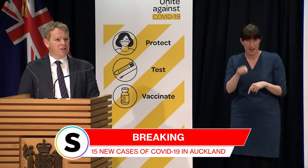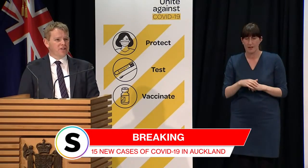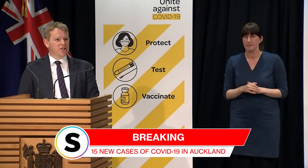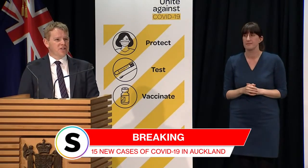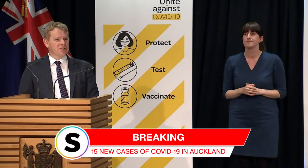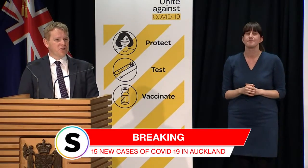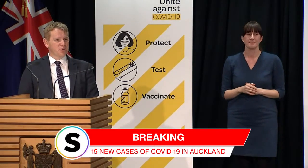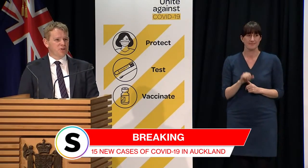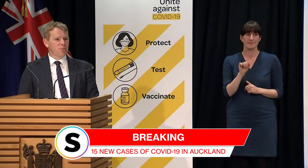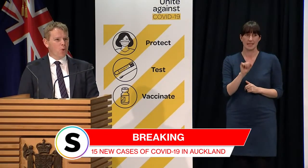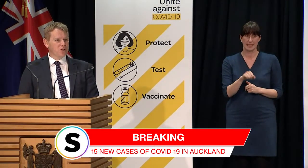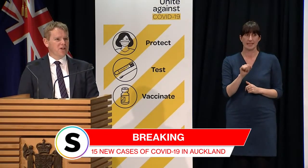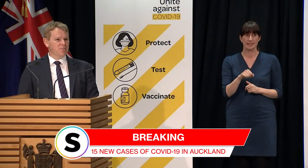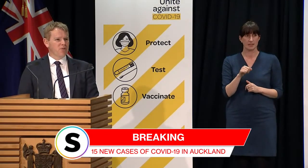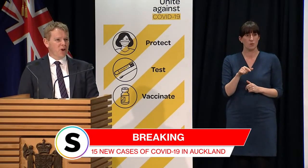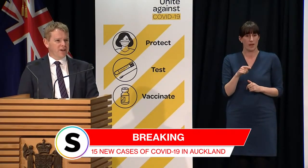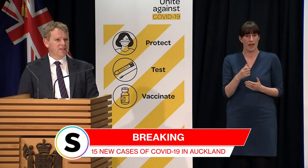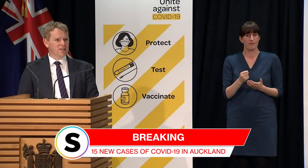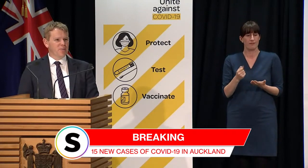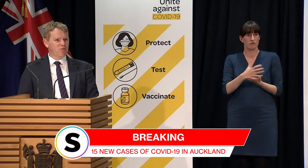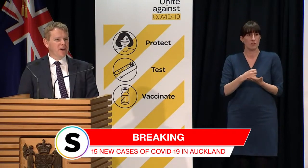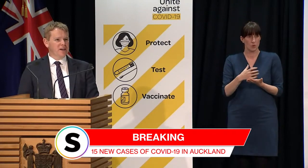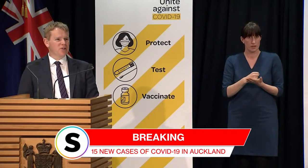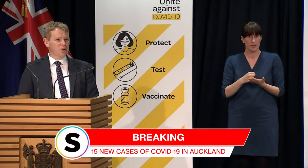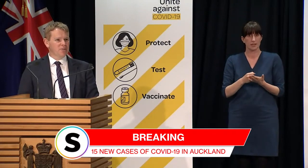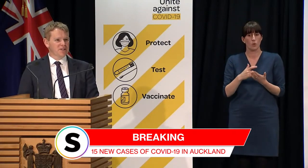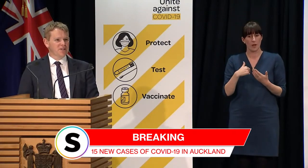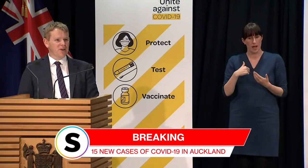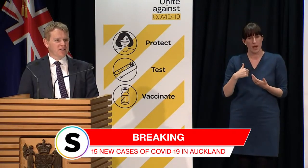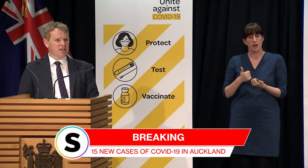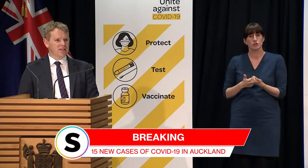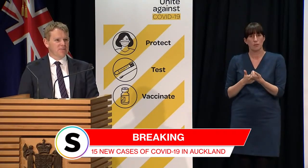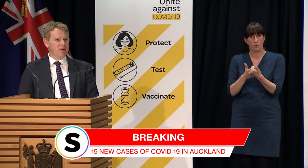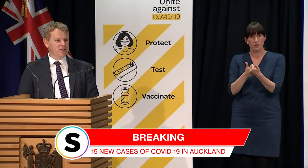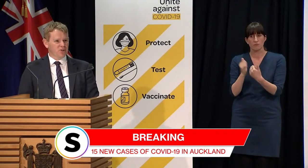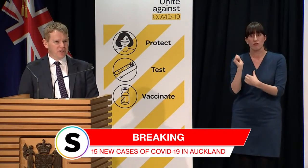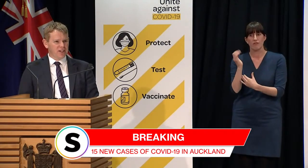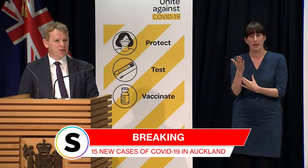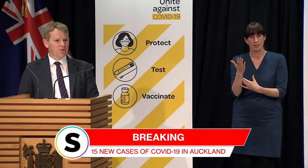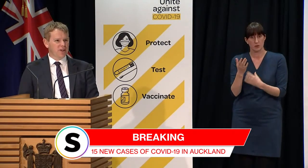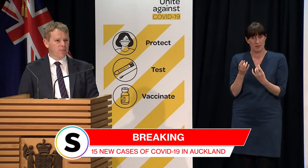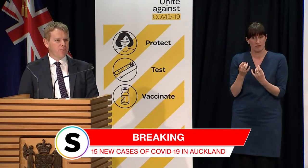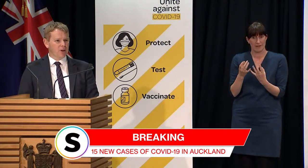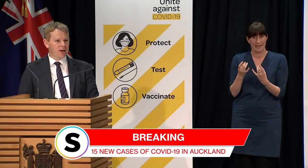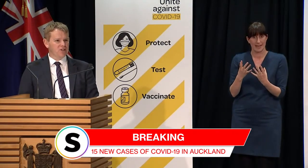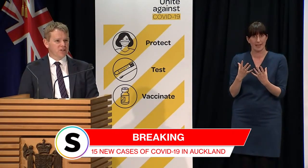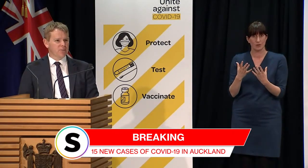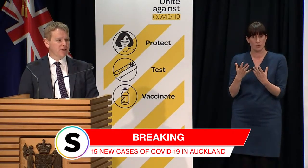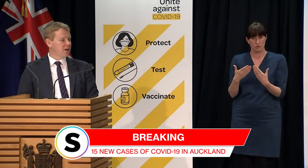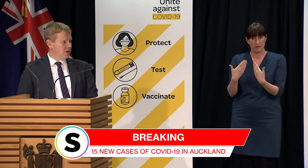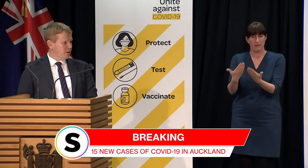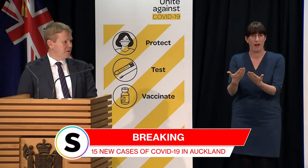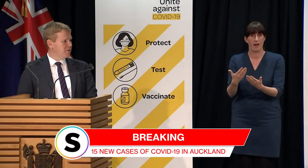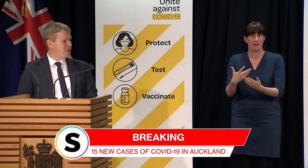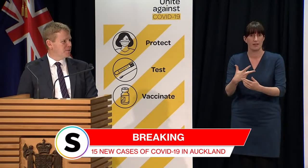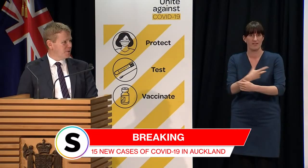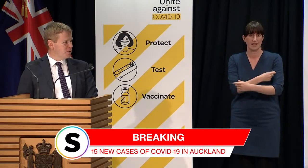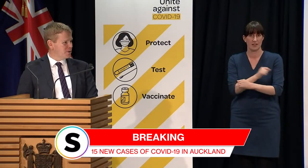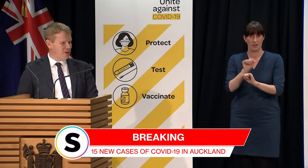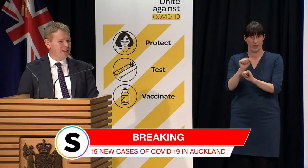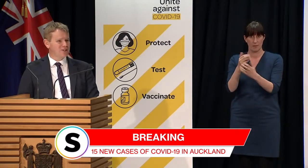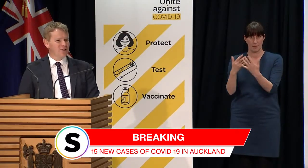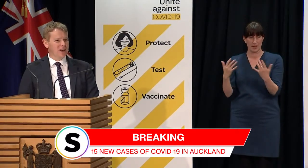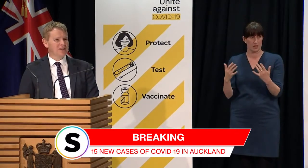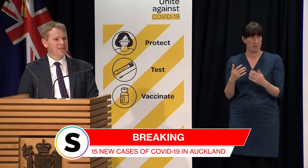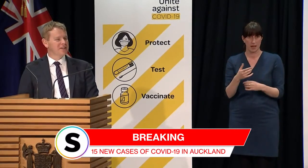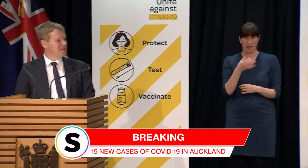that's gone into supporting providers to be ready to administer vaccines based on the needs of their populations, but I'll invite him if he